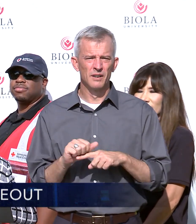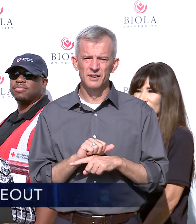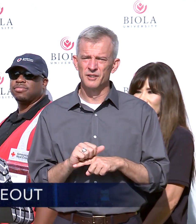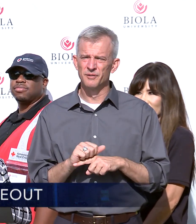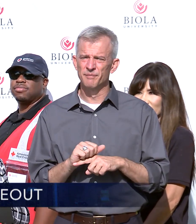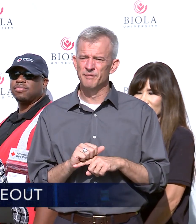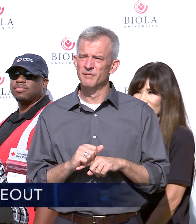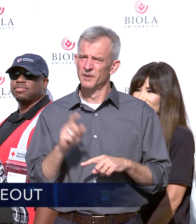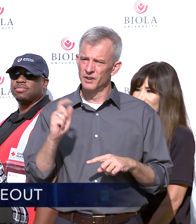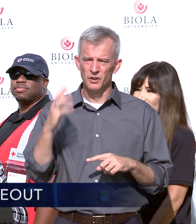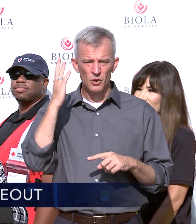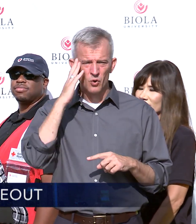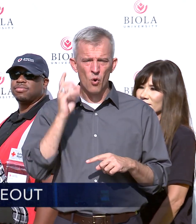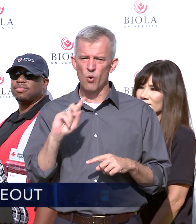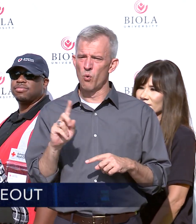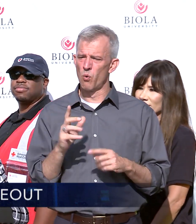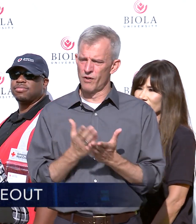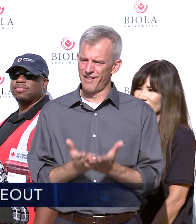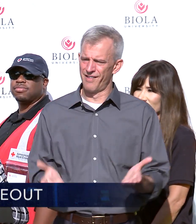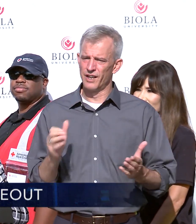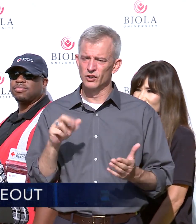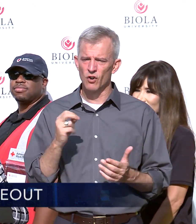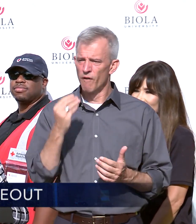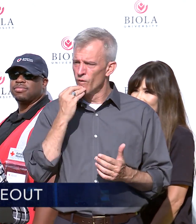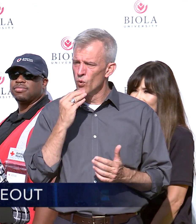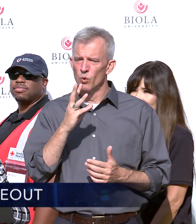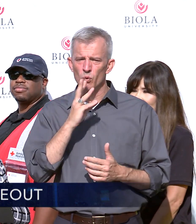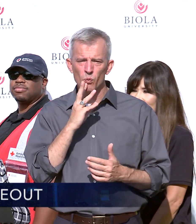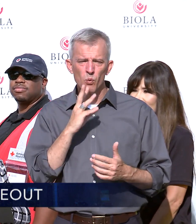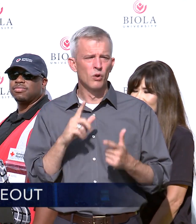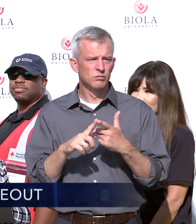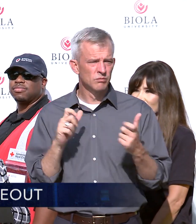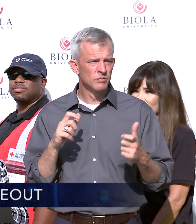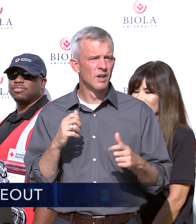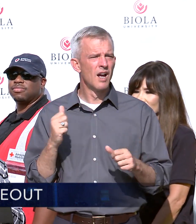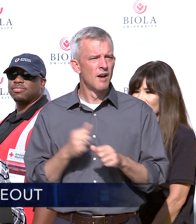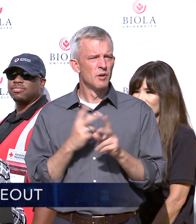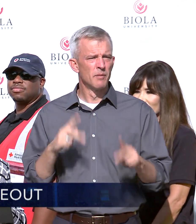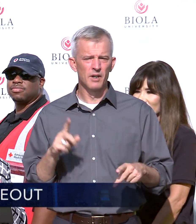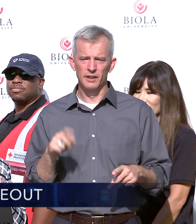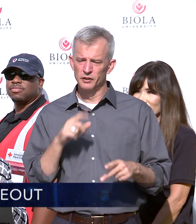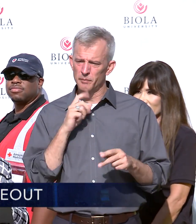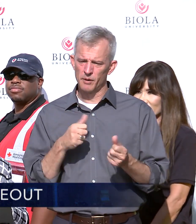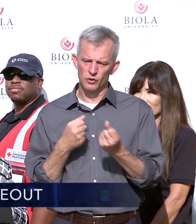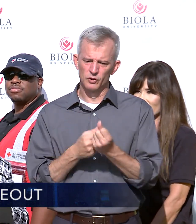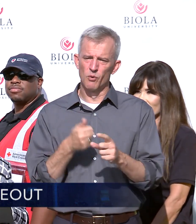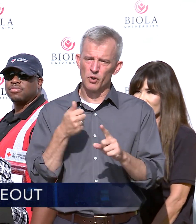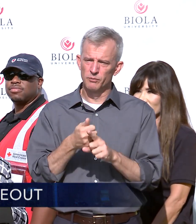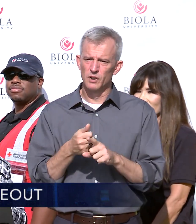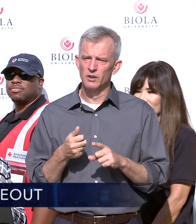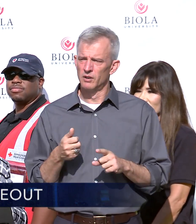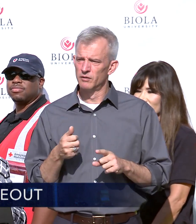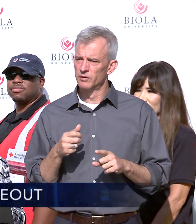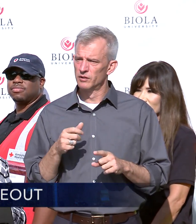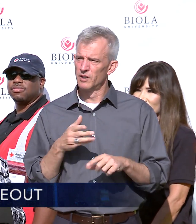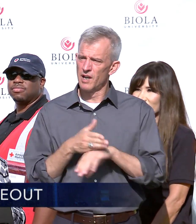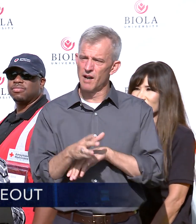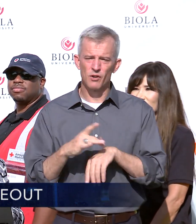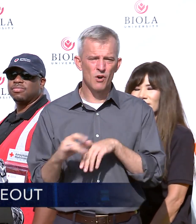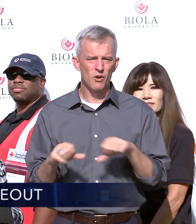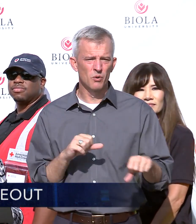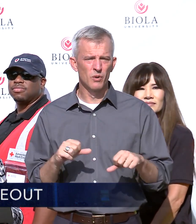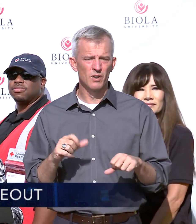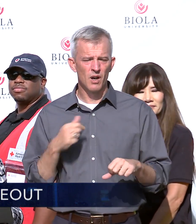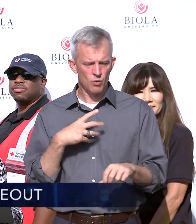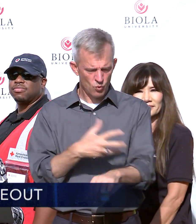They need to know what their supplies are. So everybody needs to be self-sufficient. So I want to empower you. Everybody needs